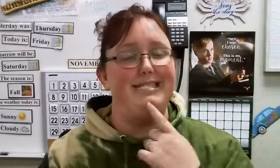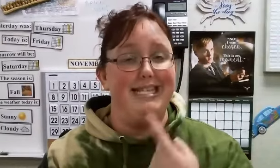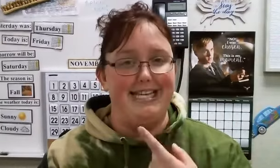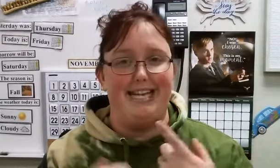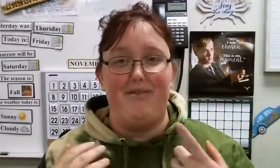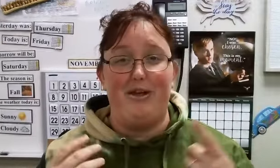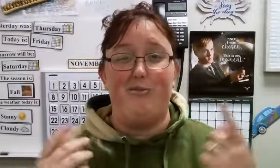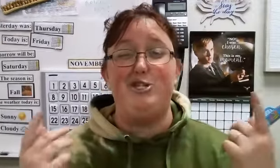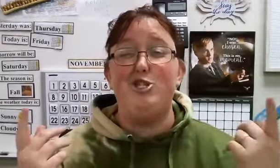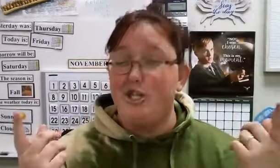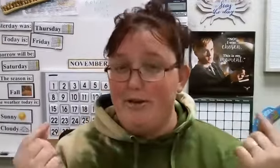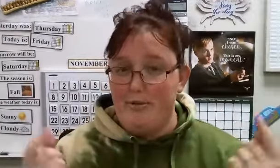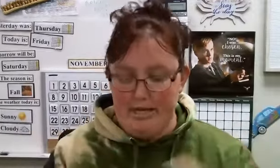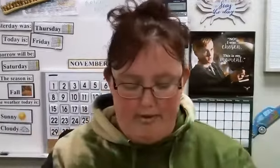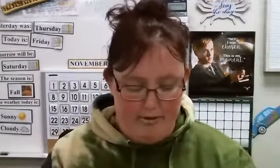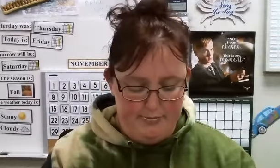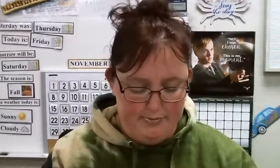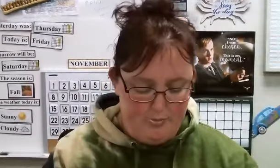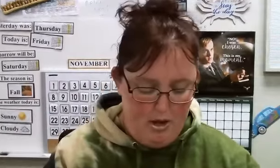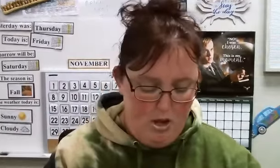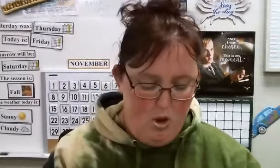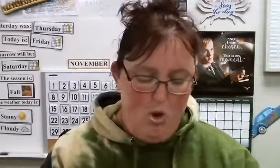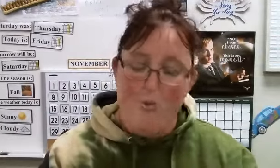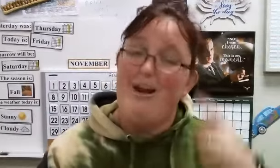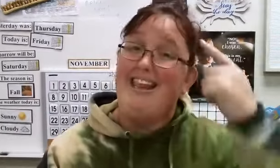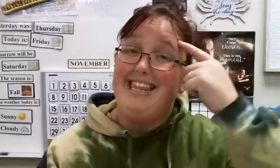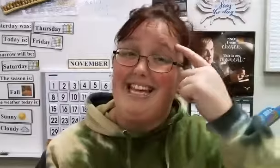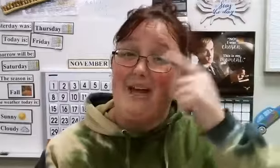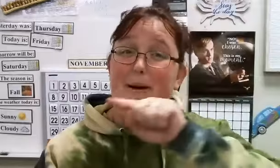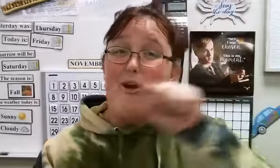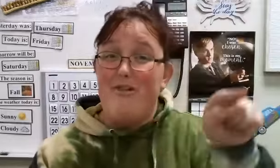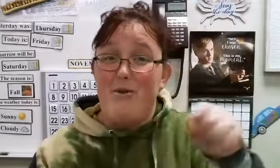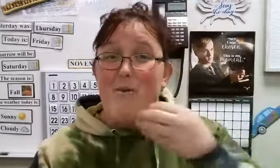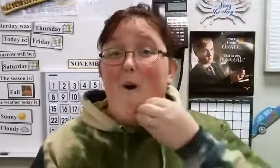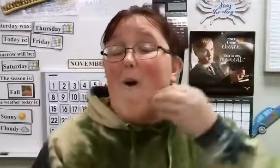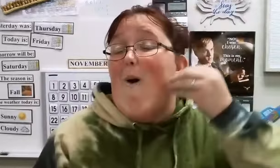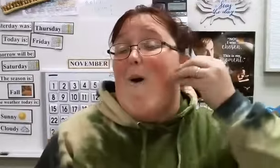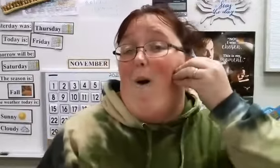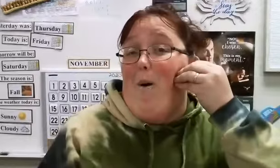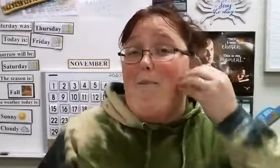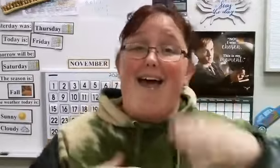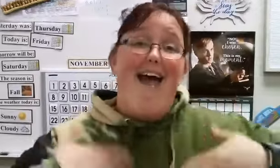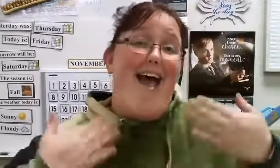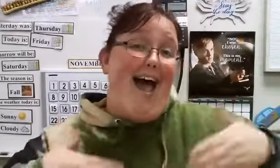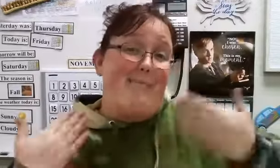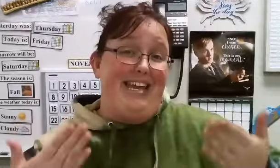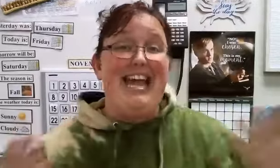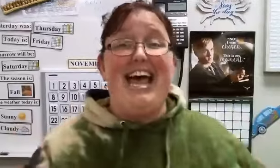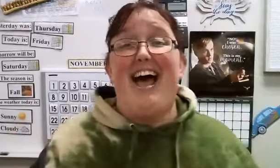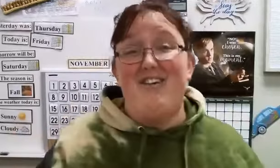miss the things that I feel like we should be doing together, when I think about all of you, home, happy,